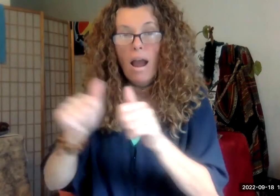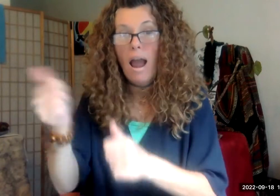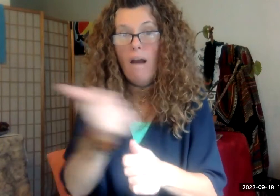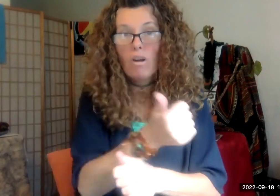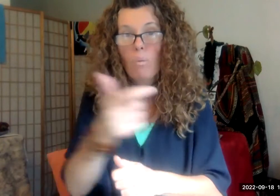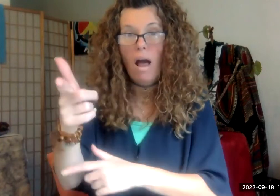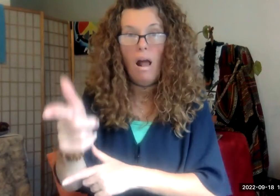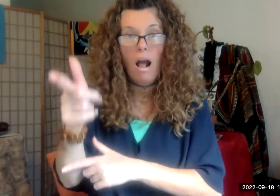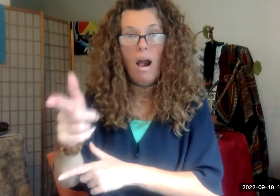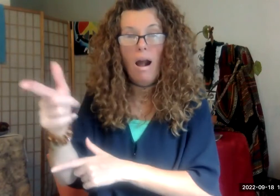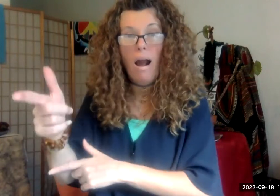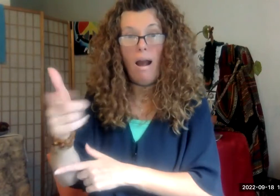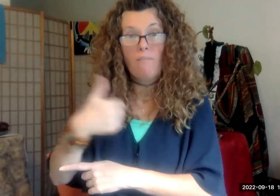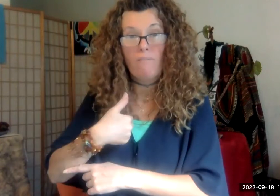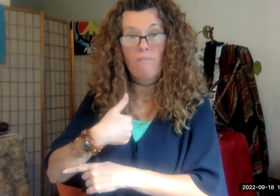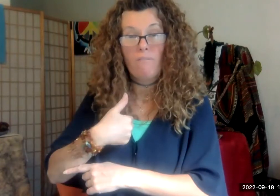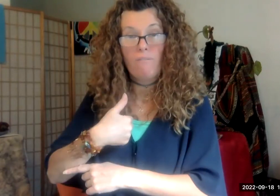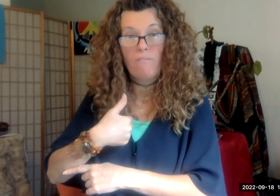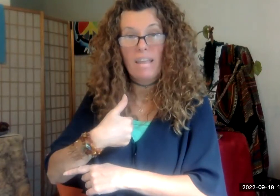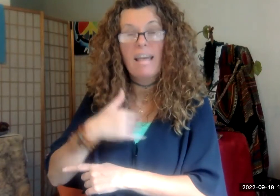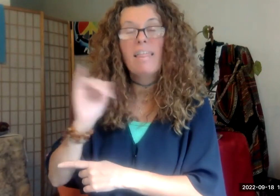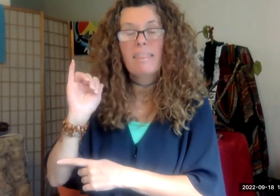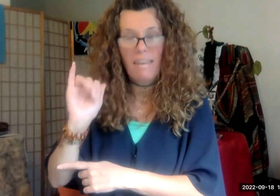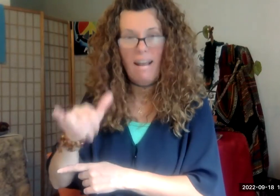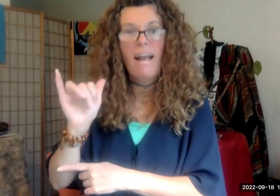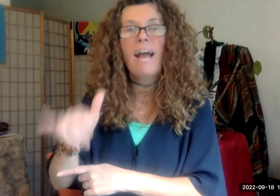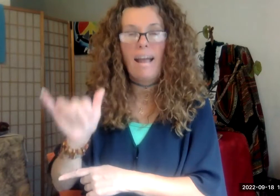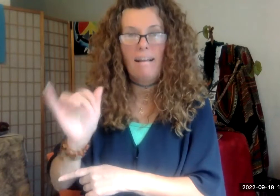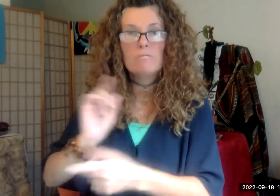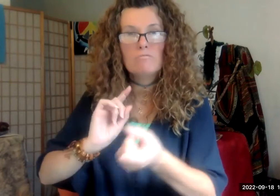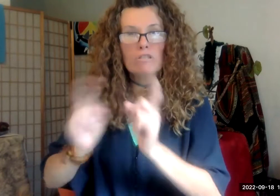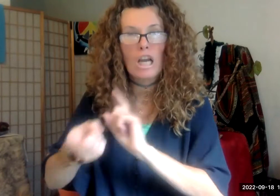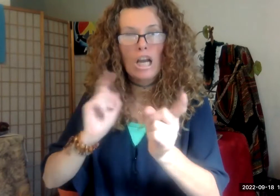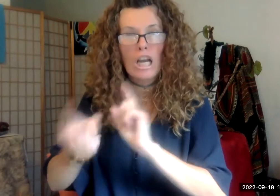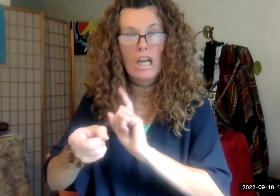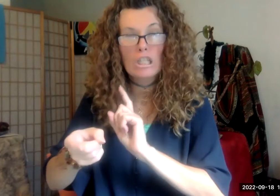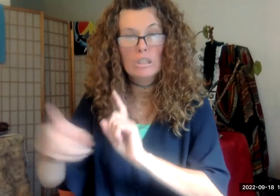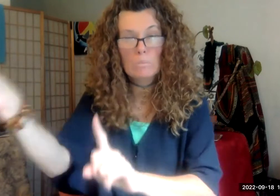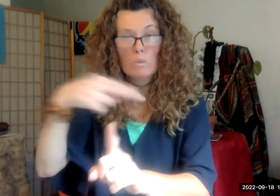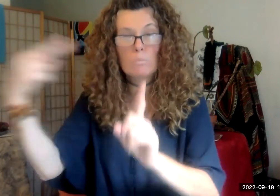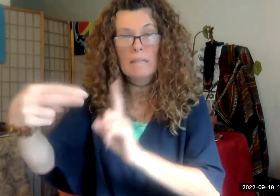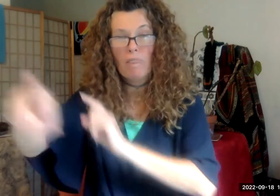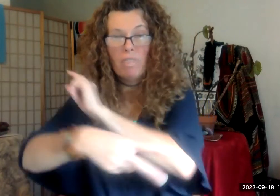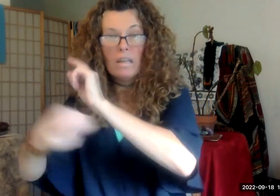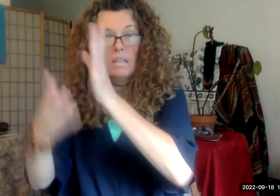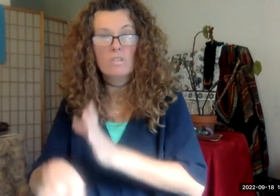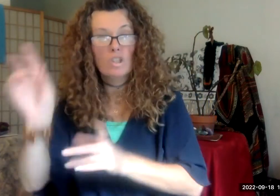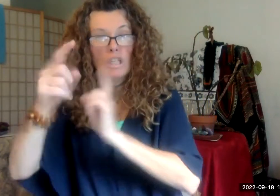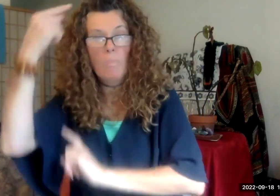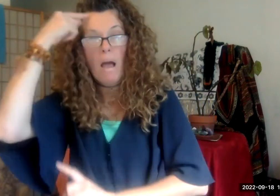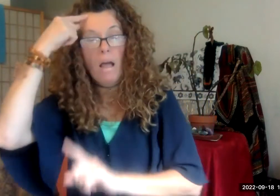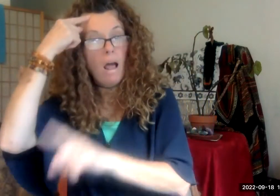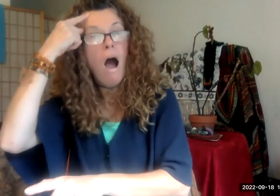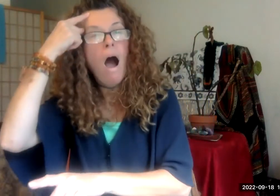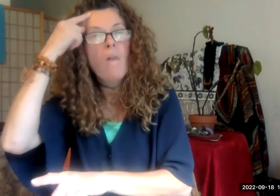that alone changes the equation of what thieves are thinking. They know that